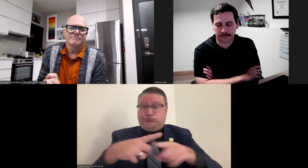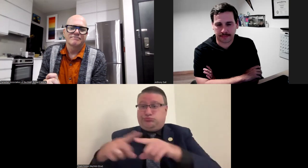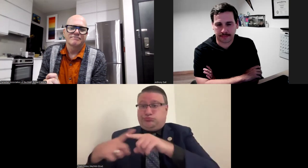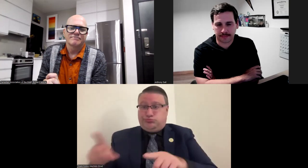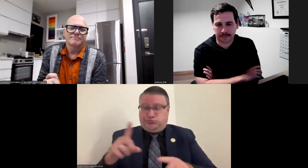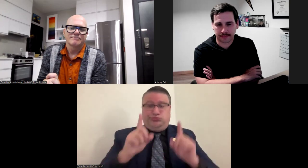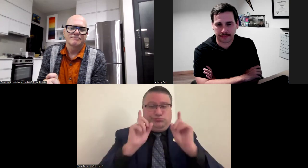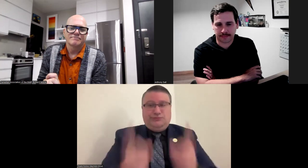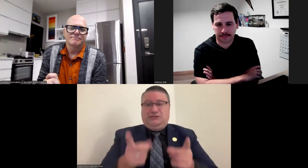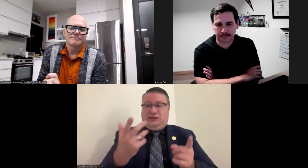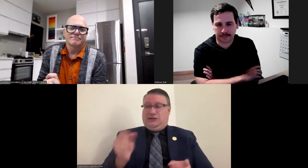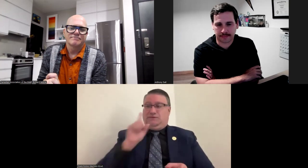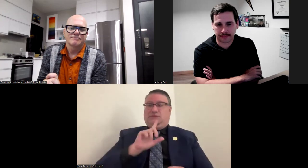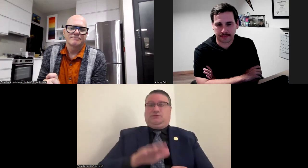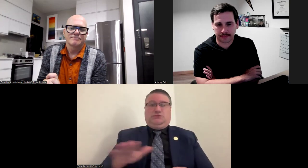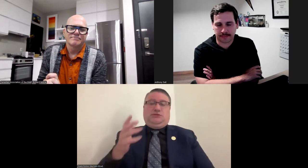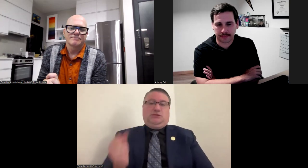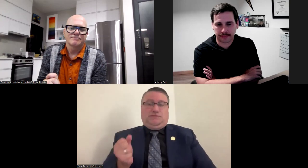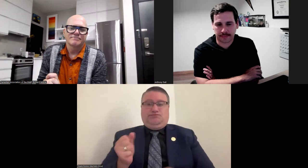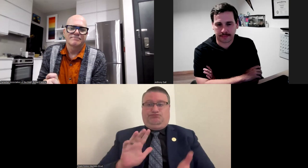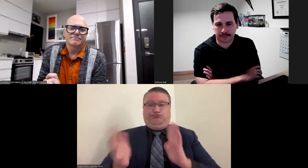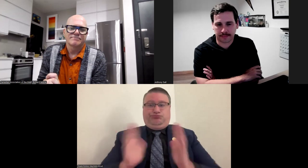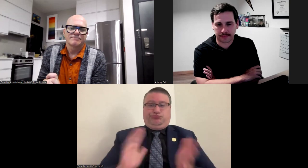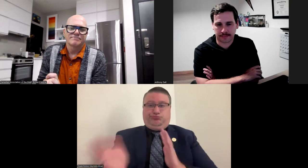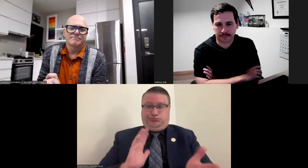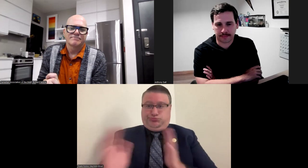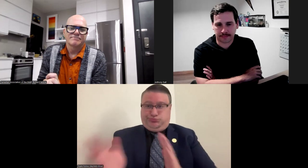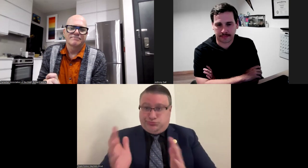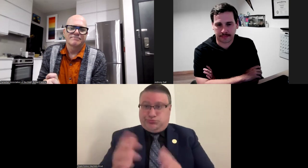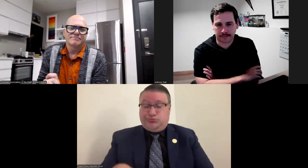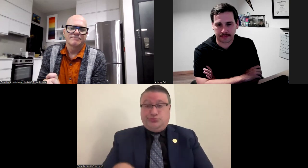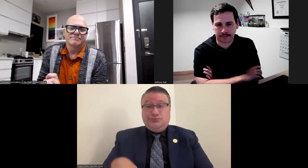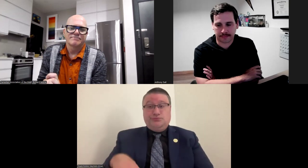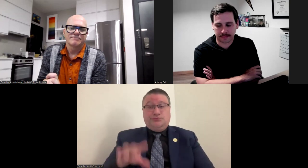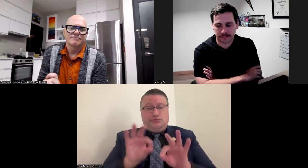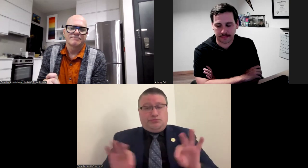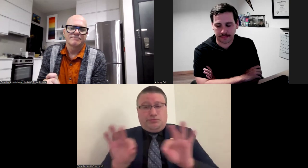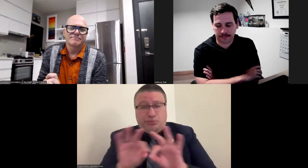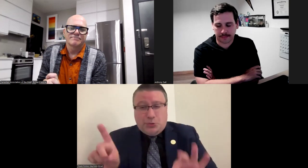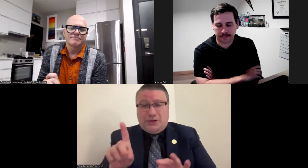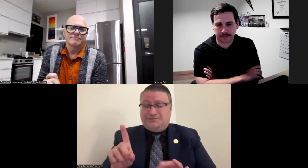services. Regardless of where they seek service, they should be able to access that in sign language.